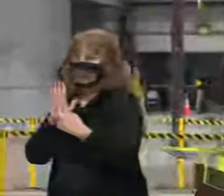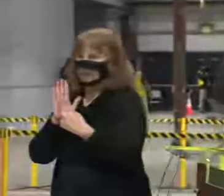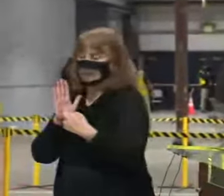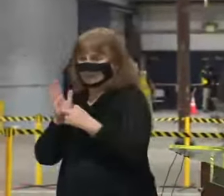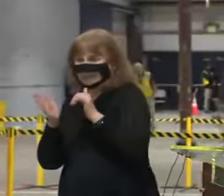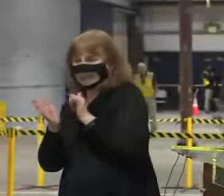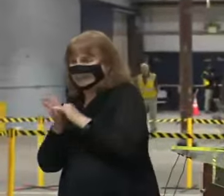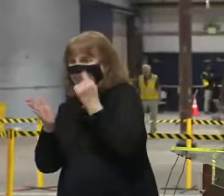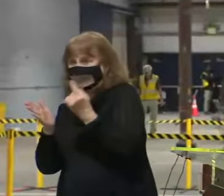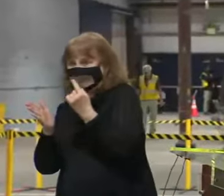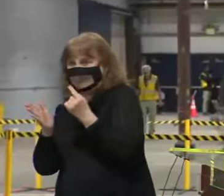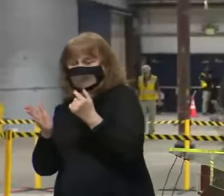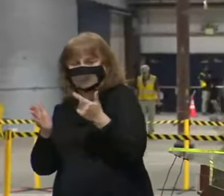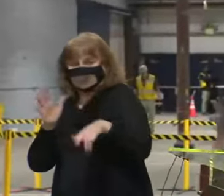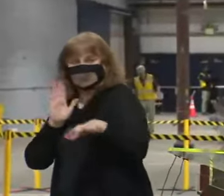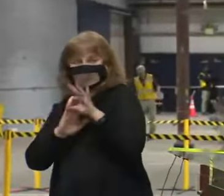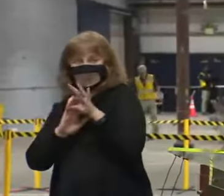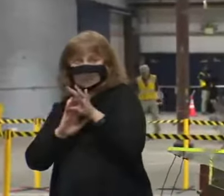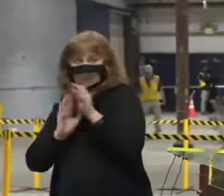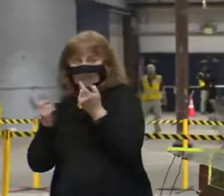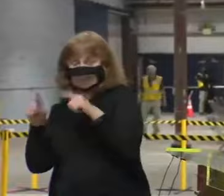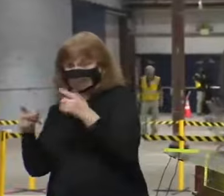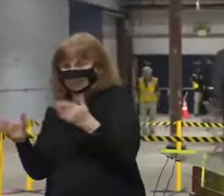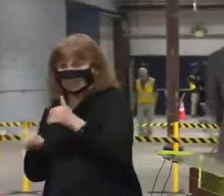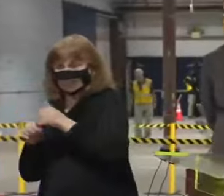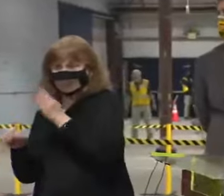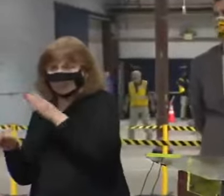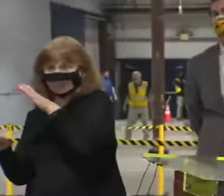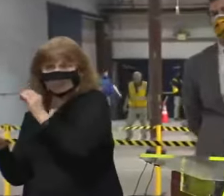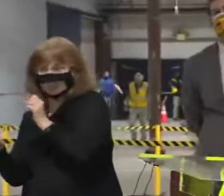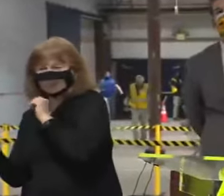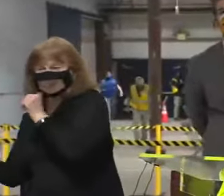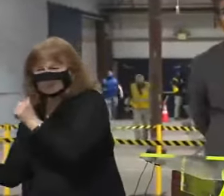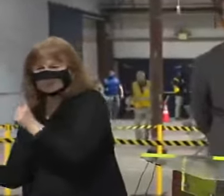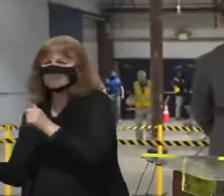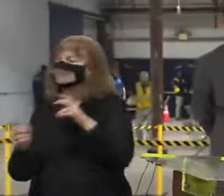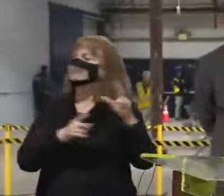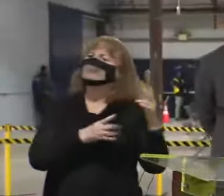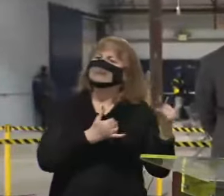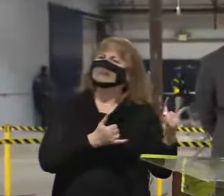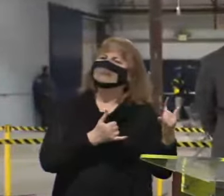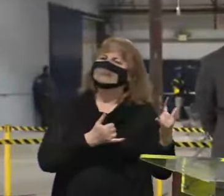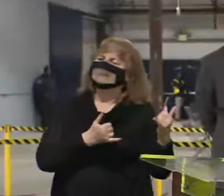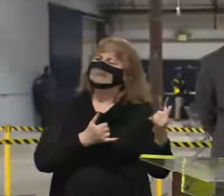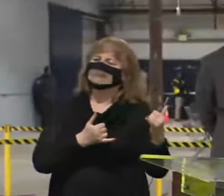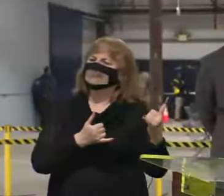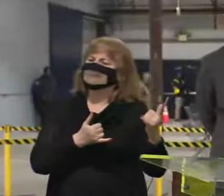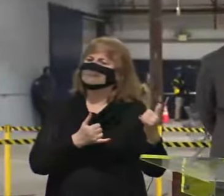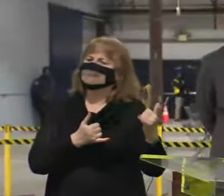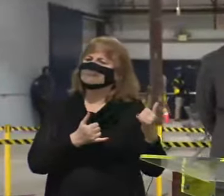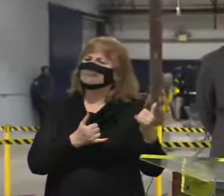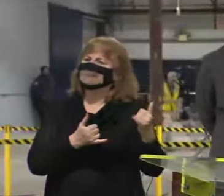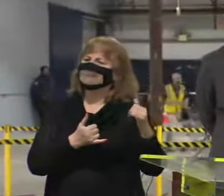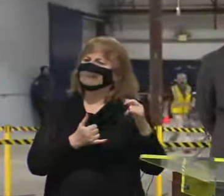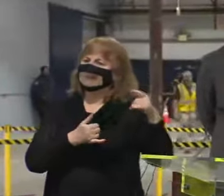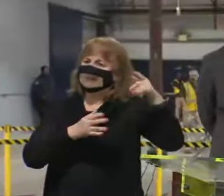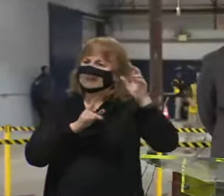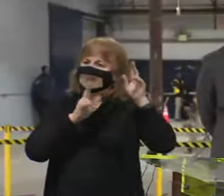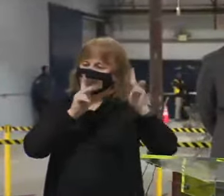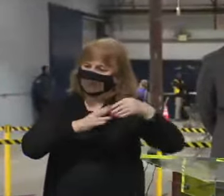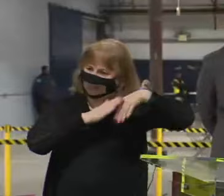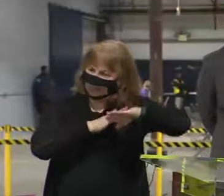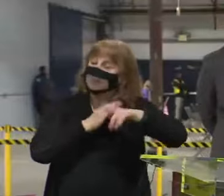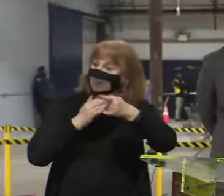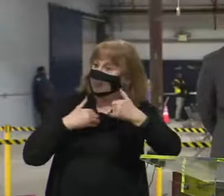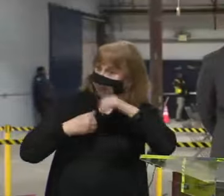Is that something that you're finding that's happening here, Baltimore County, or no? At this point now, once you come and you have an appointment